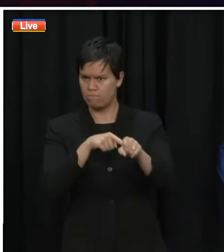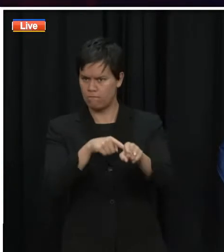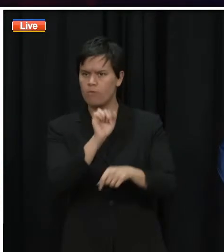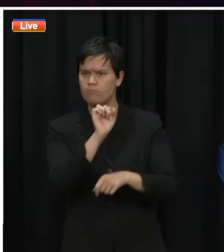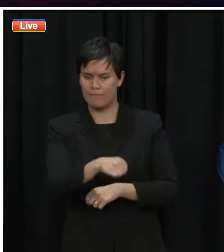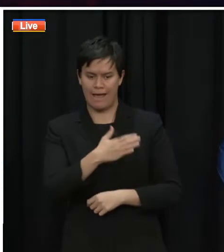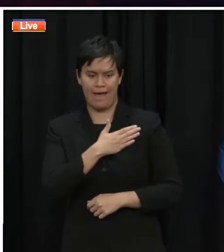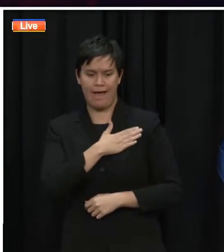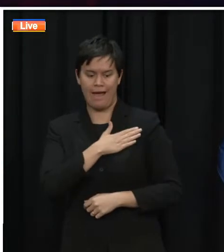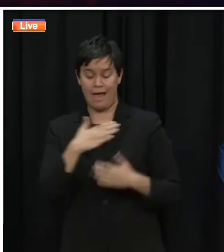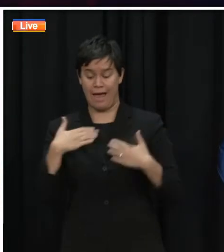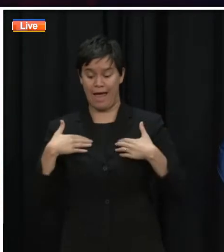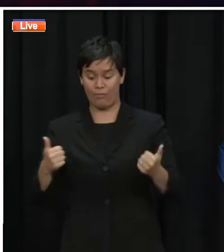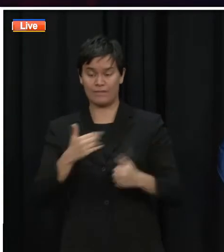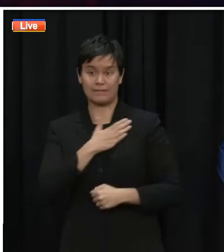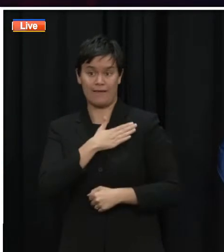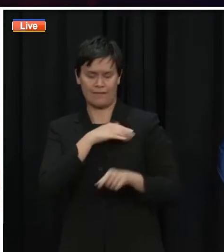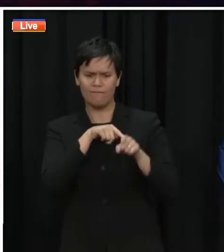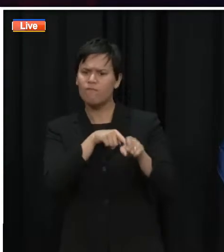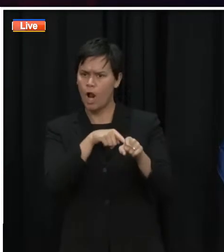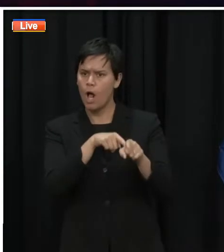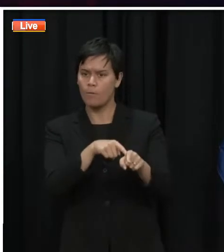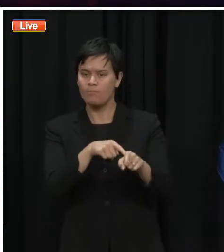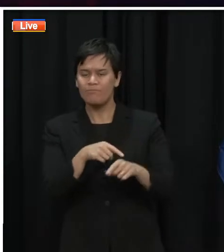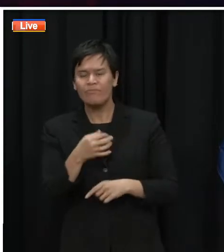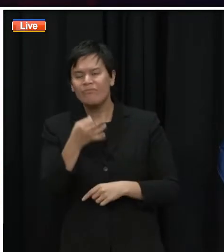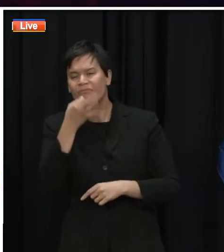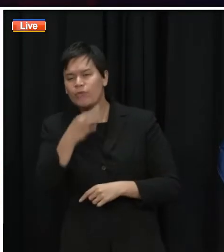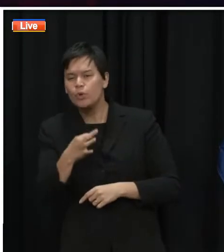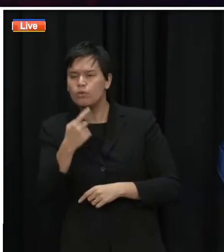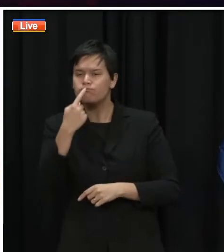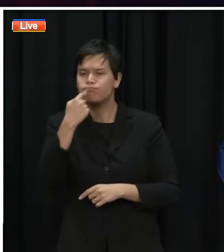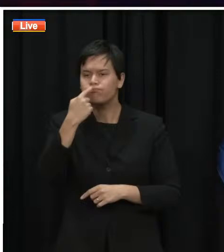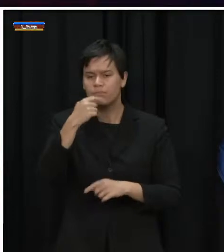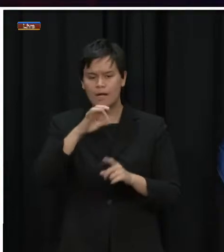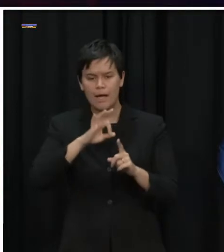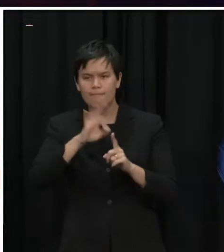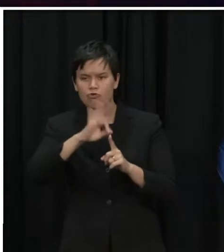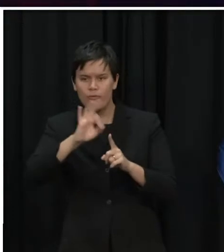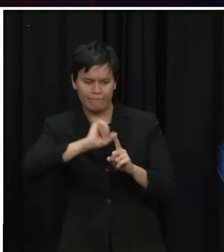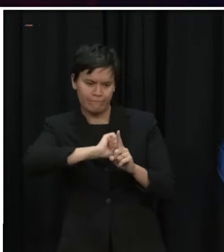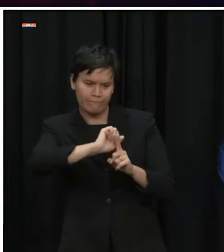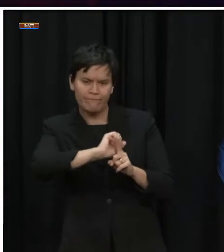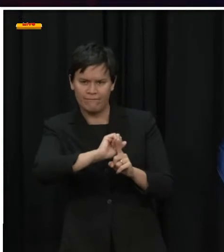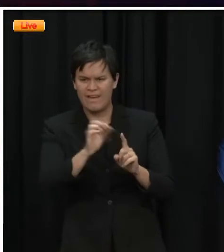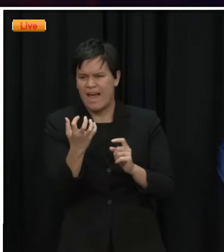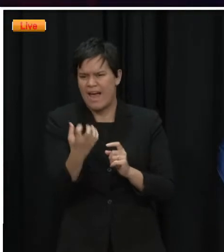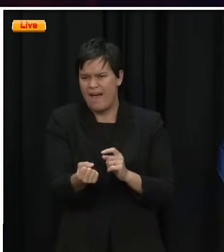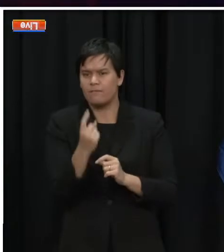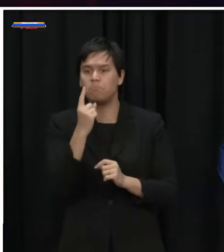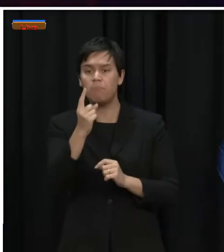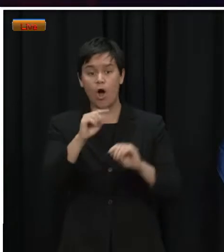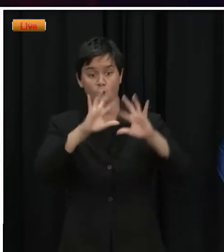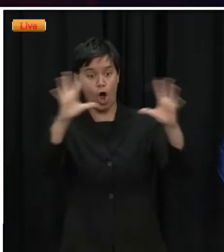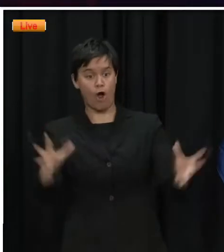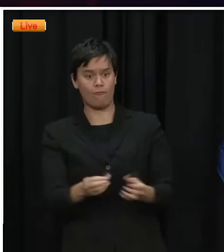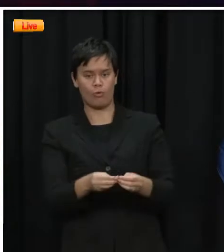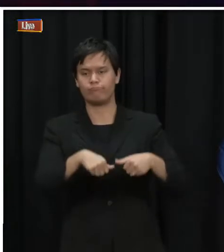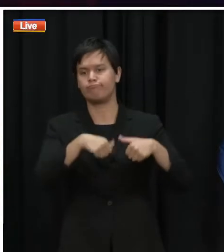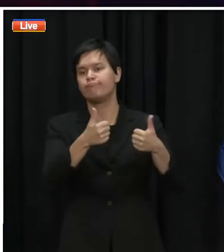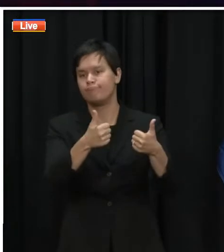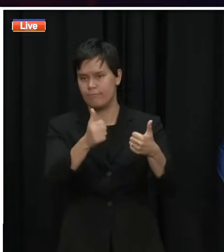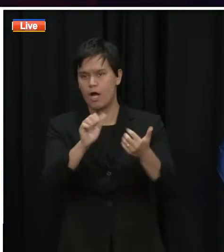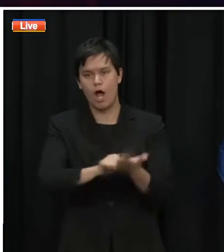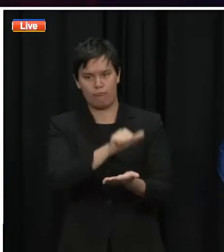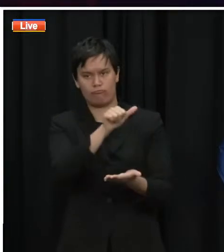and safety management. There were a couple of small improvements suggested, but they do not impact on the overall assessment there, and that they are